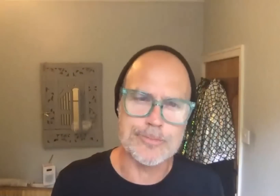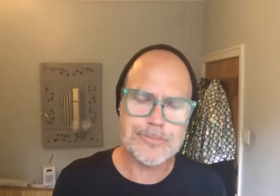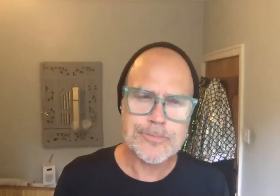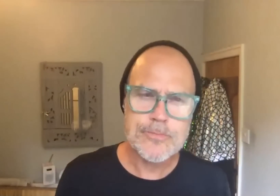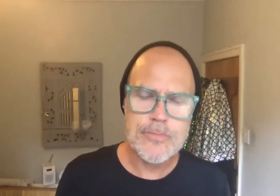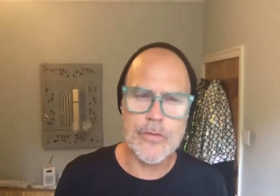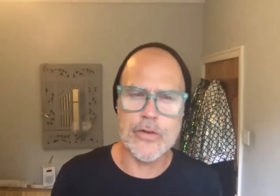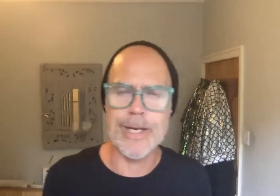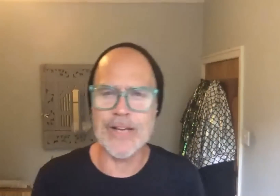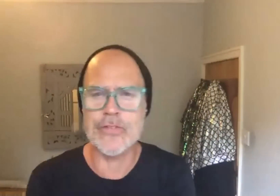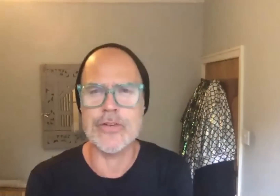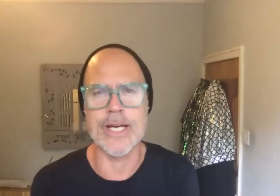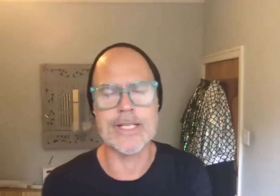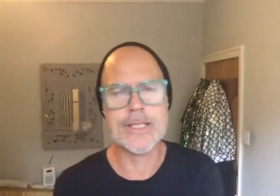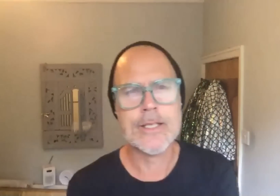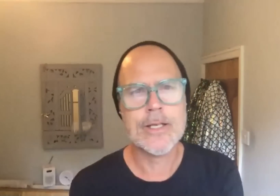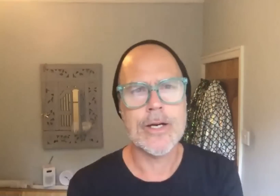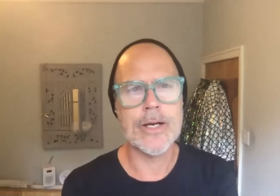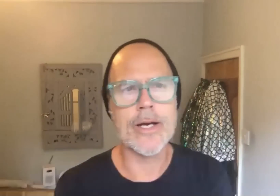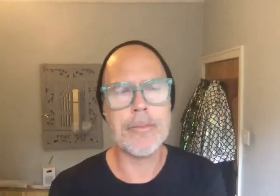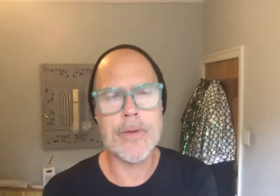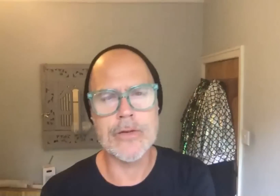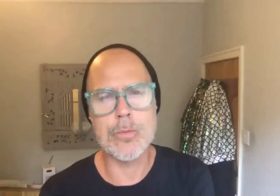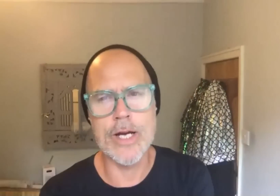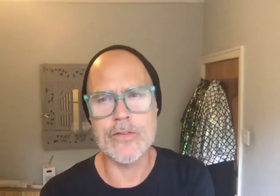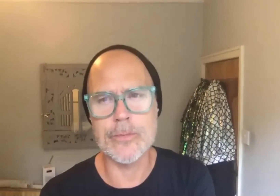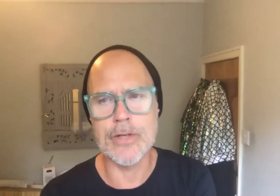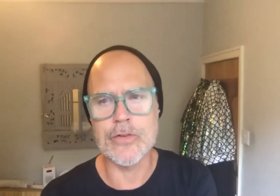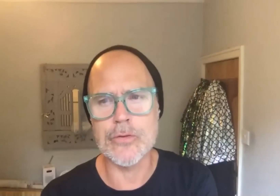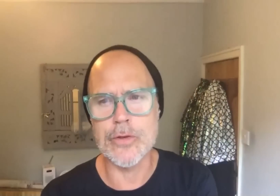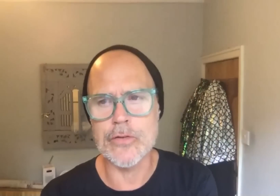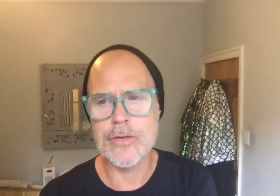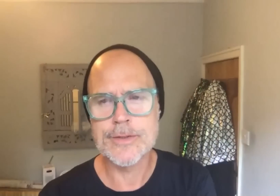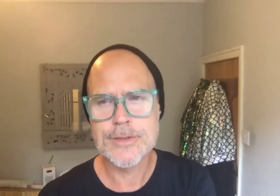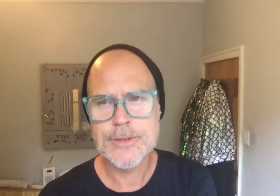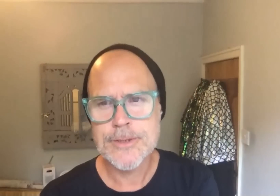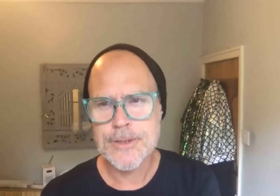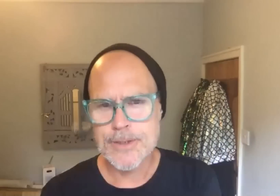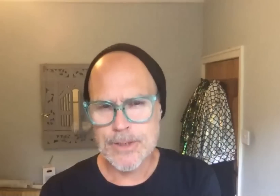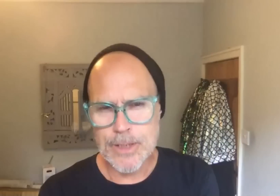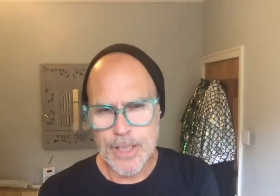question that has been asked today is why disability studies?